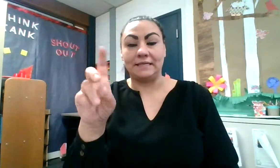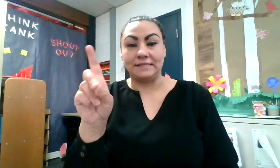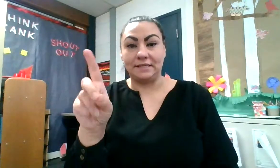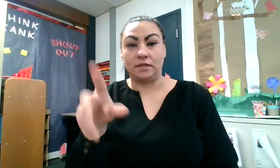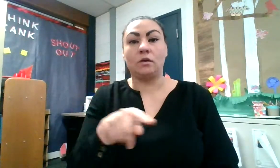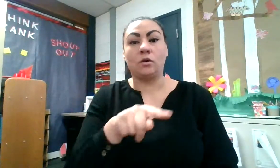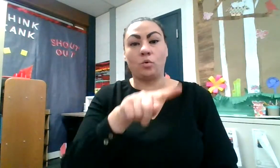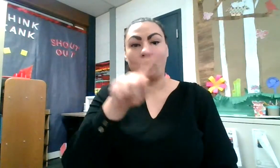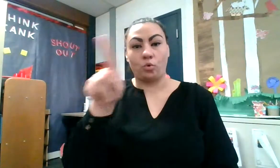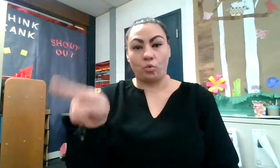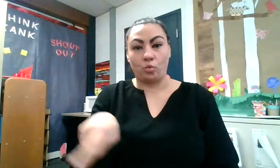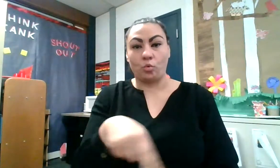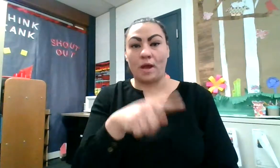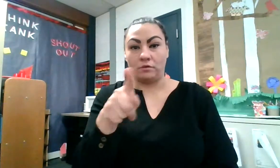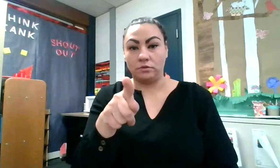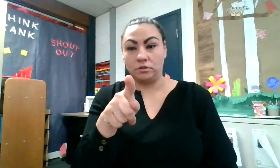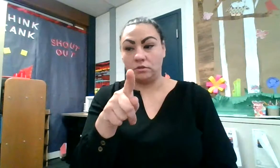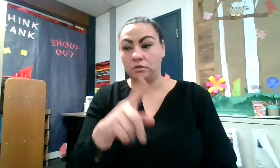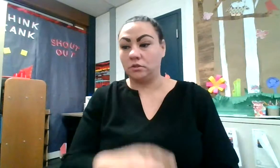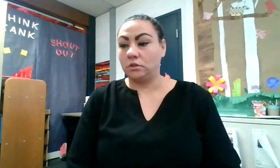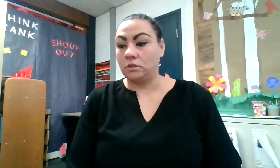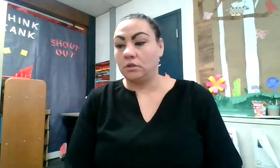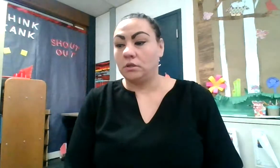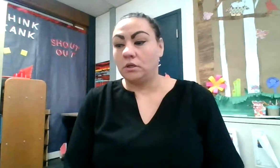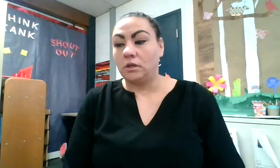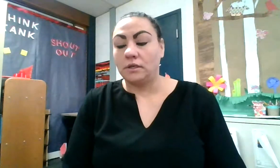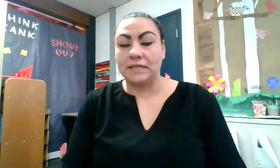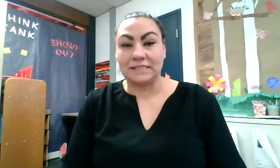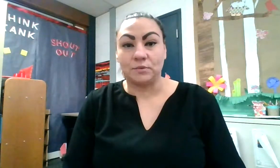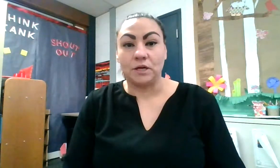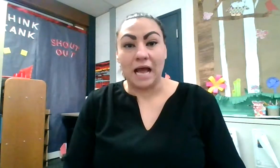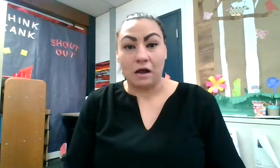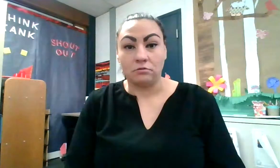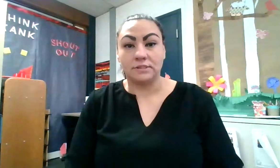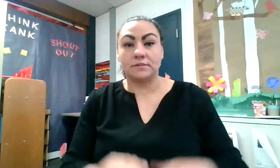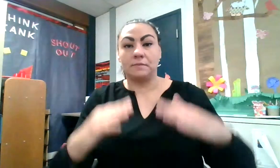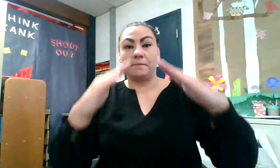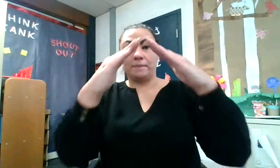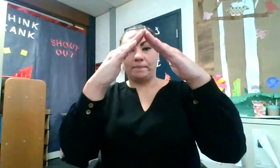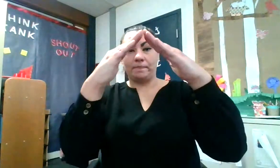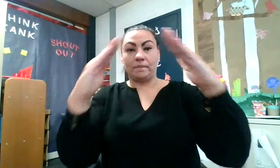R-O-U-N-D. Round. Next word, house.